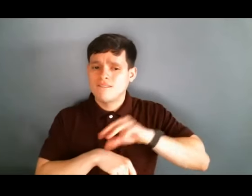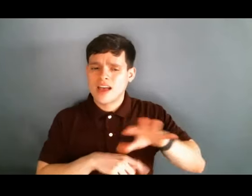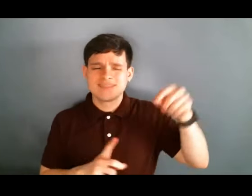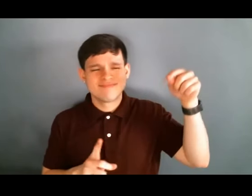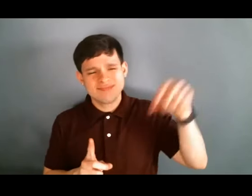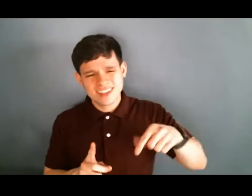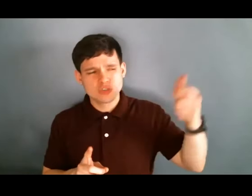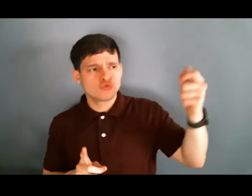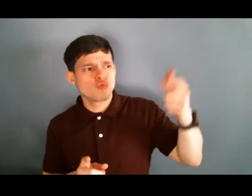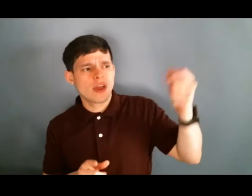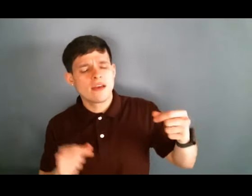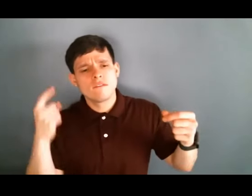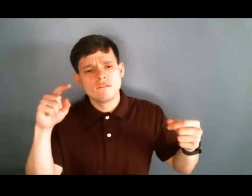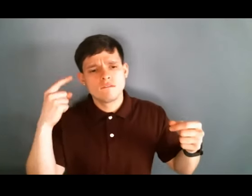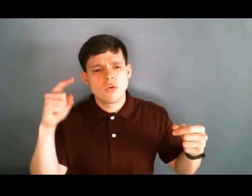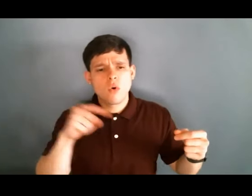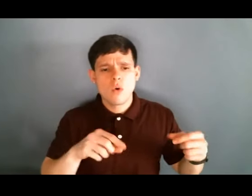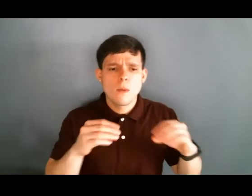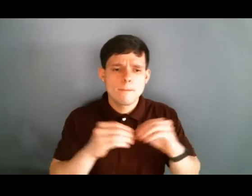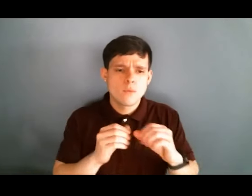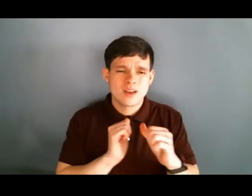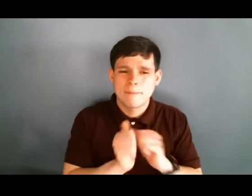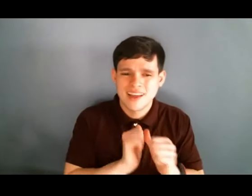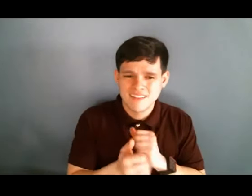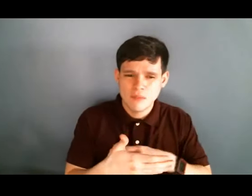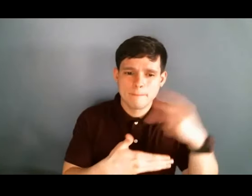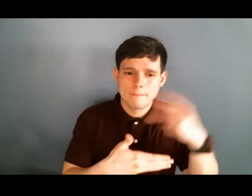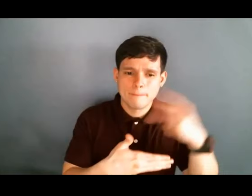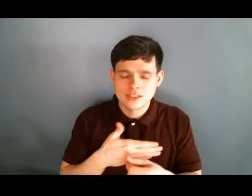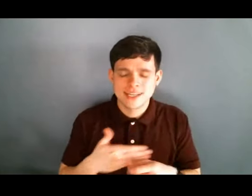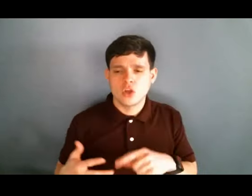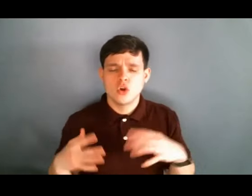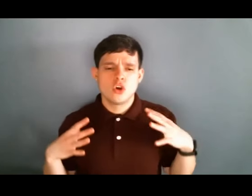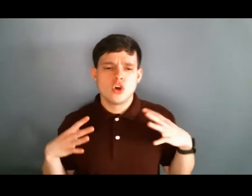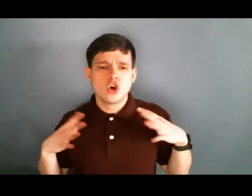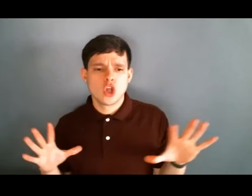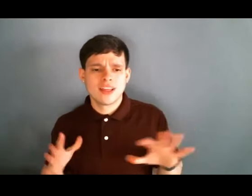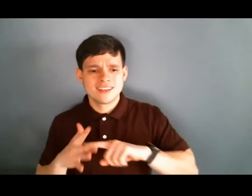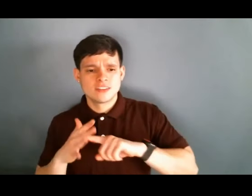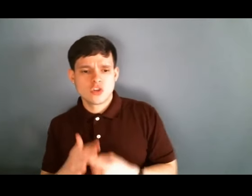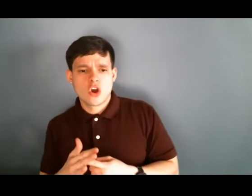something that is more competitive for projects that are in earlier stages of conception.